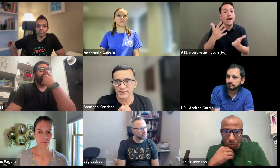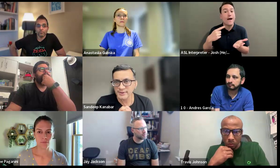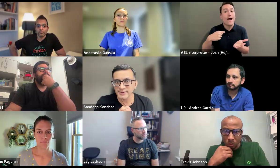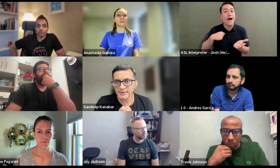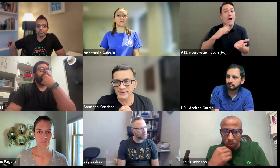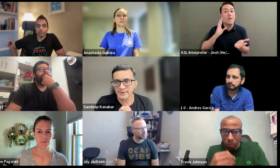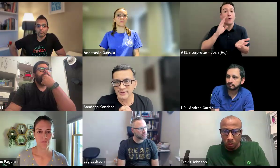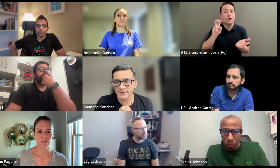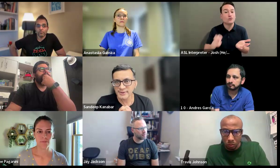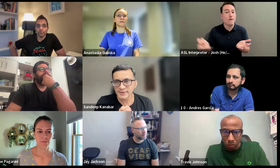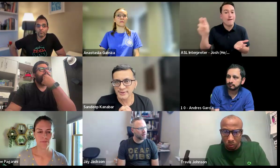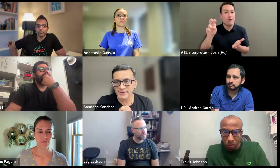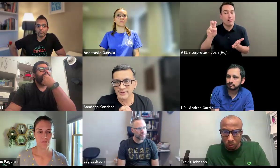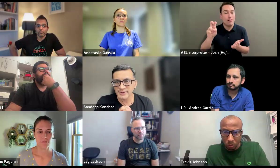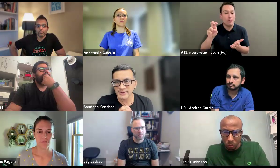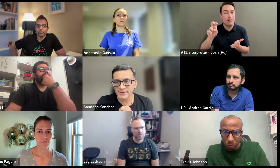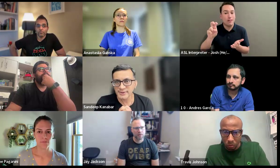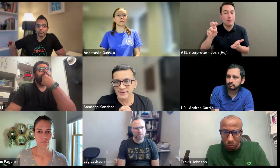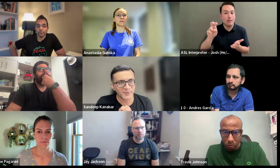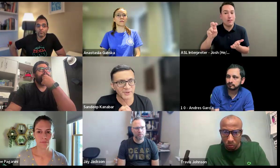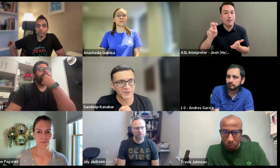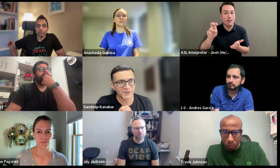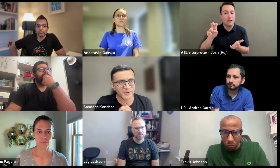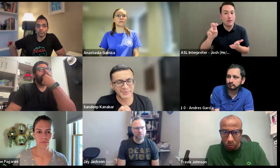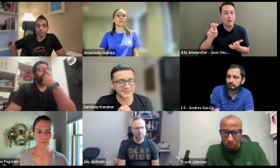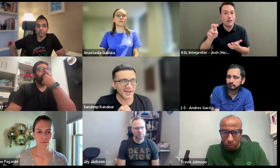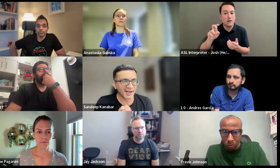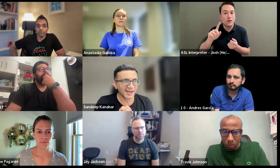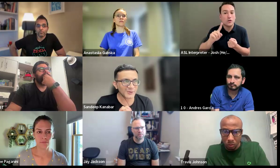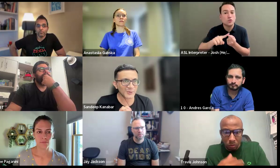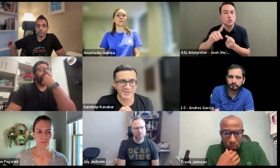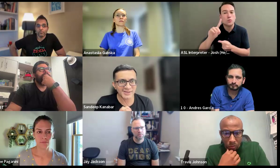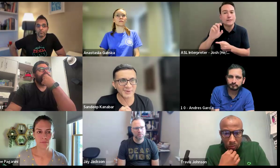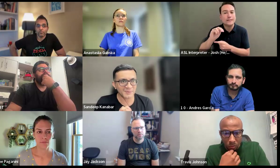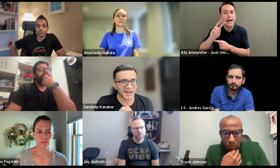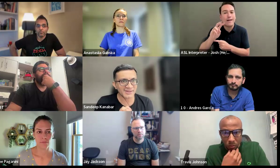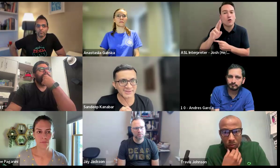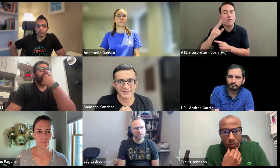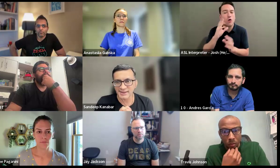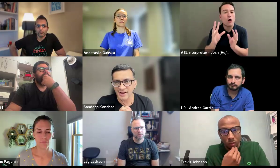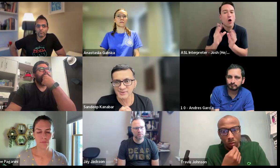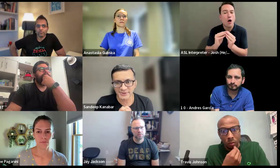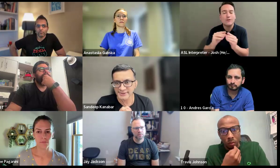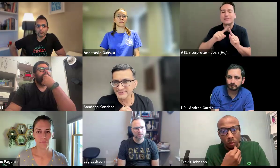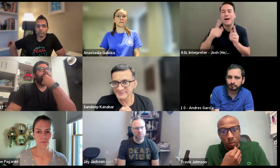Denver to attend the open source summit, but I had to cancel my plans at the last